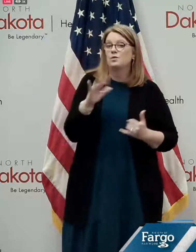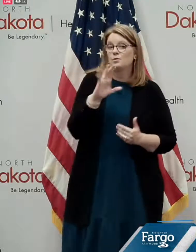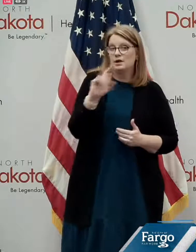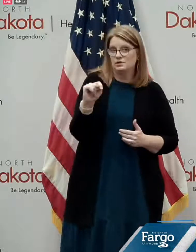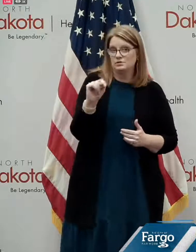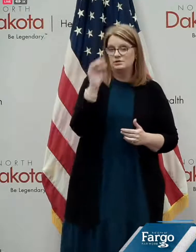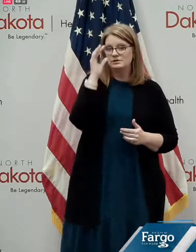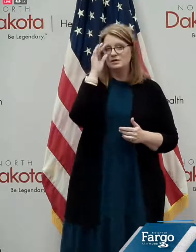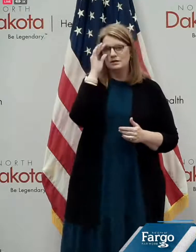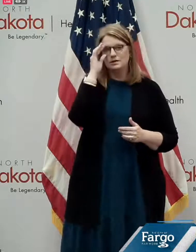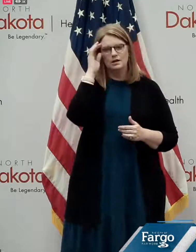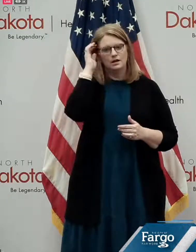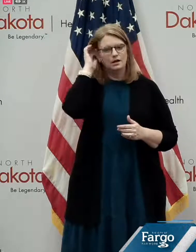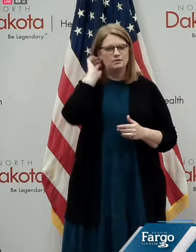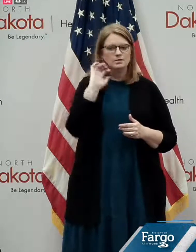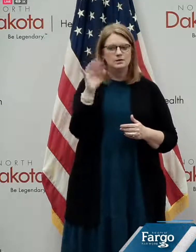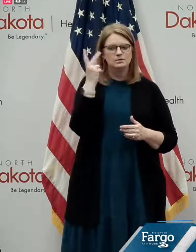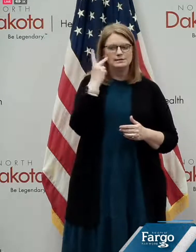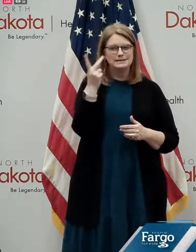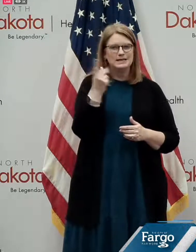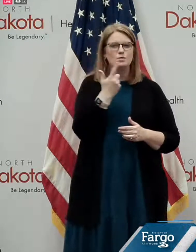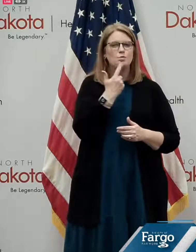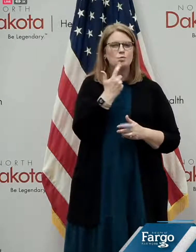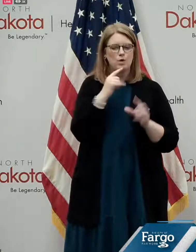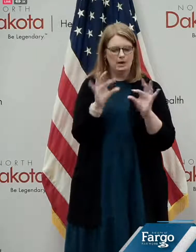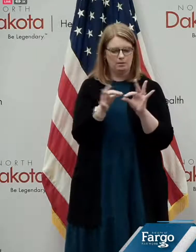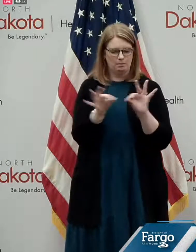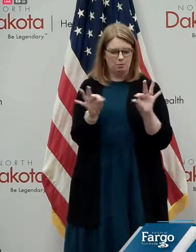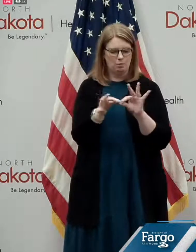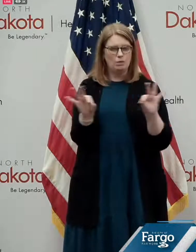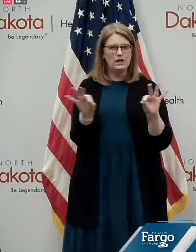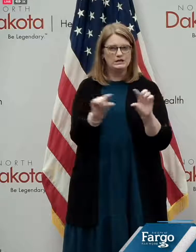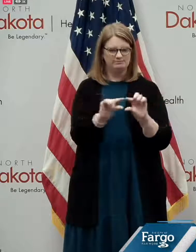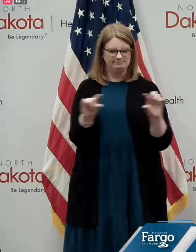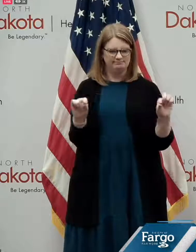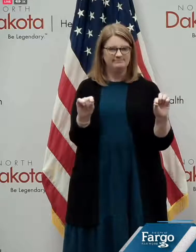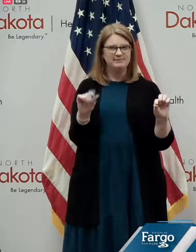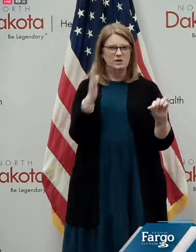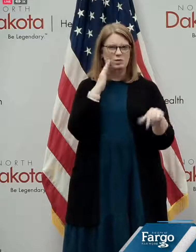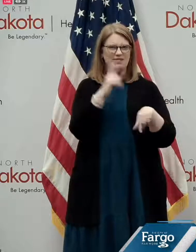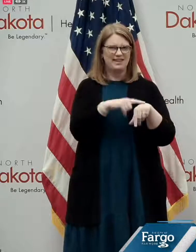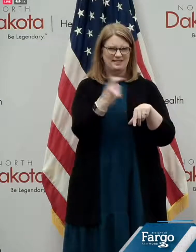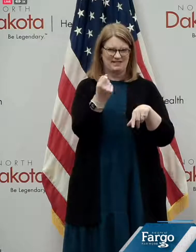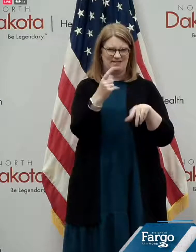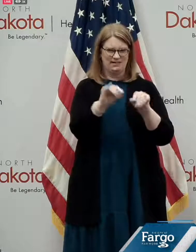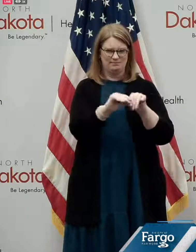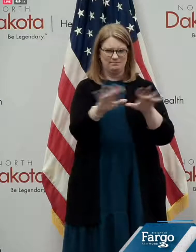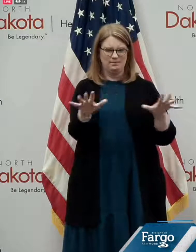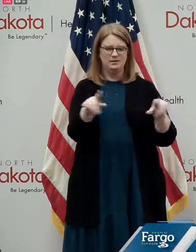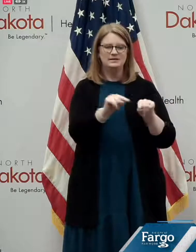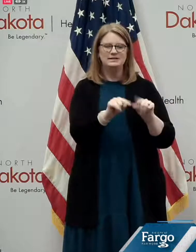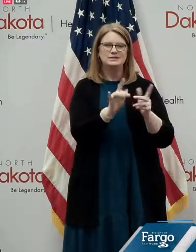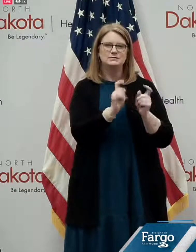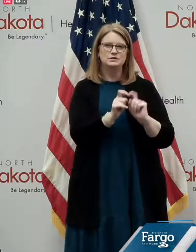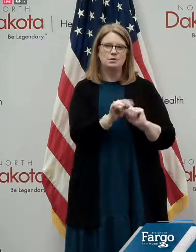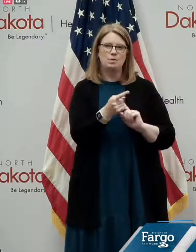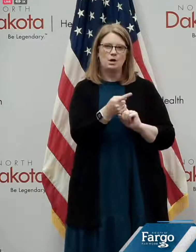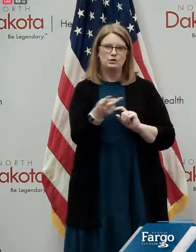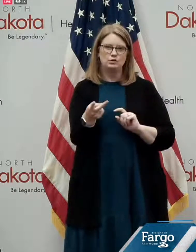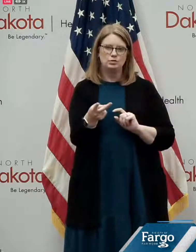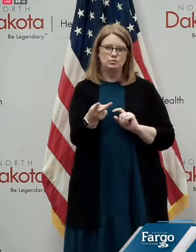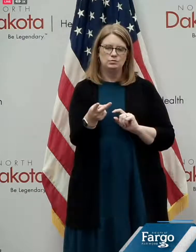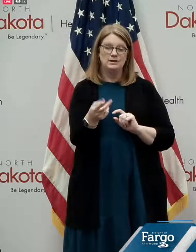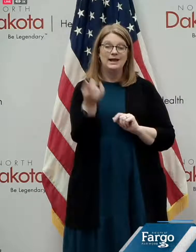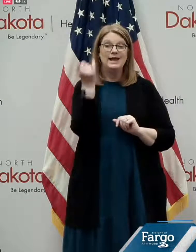you'll see that in the little red print on the 11 a.m. that goes out every day, you'll see in there there's some adjustments of 1 or 2 every day. If our